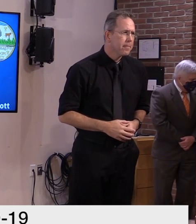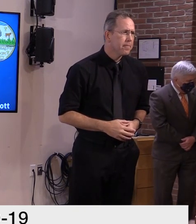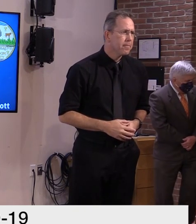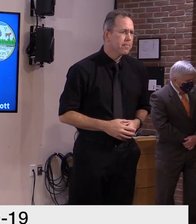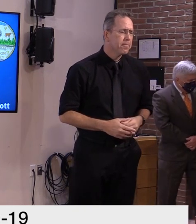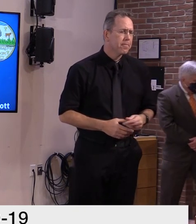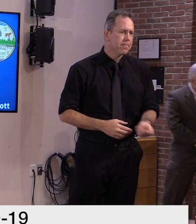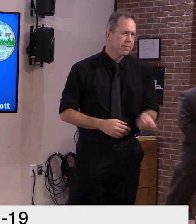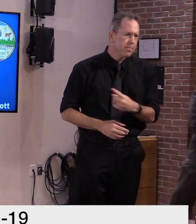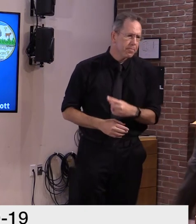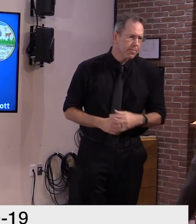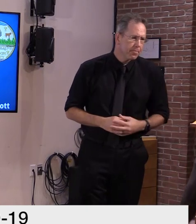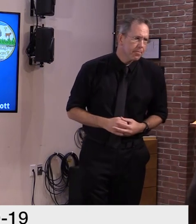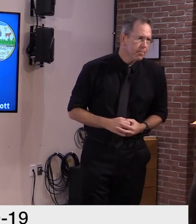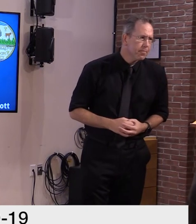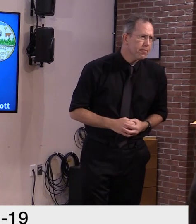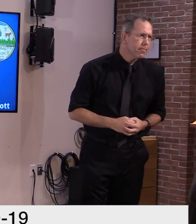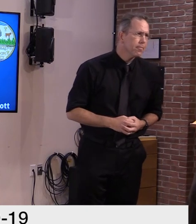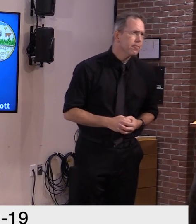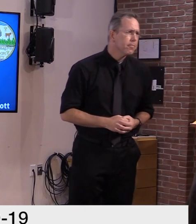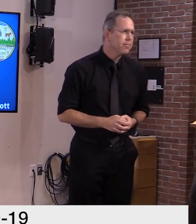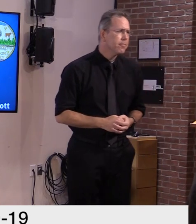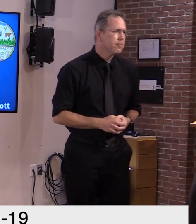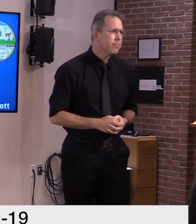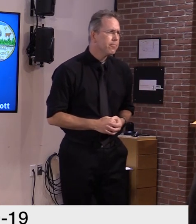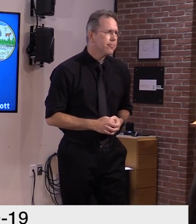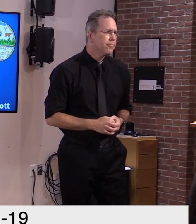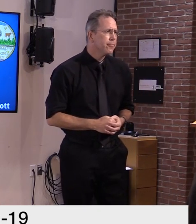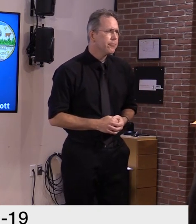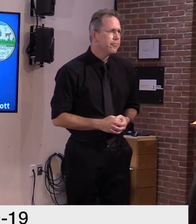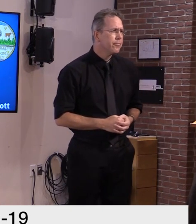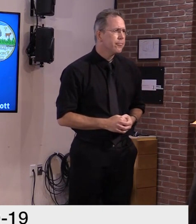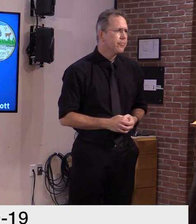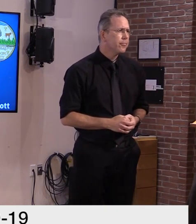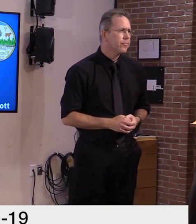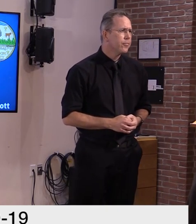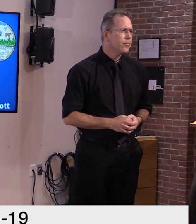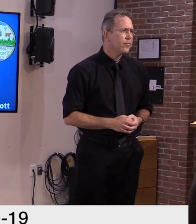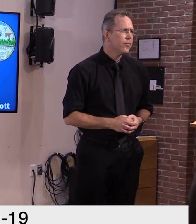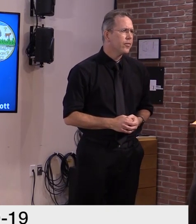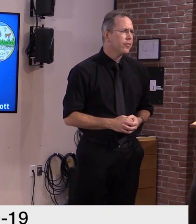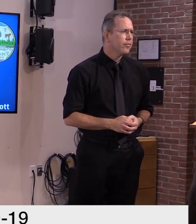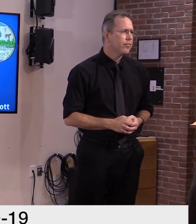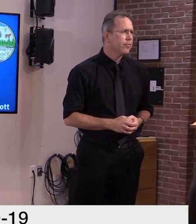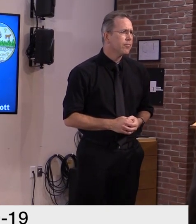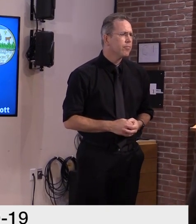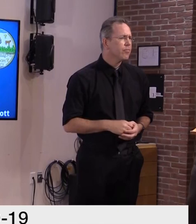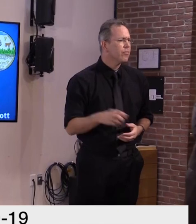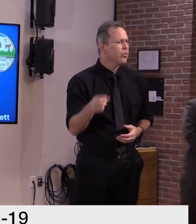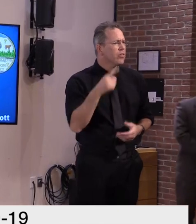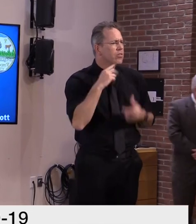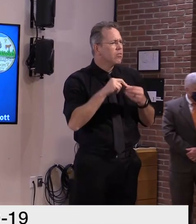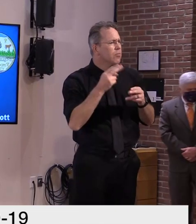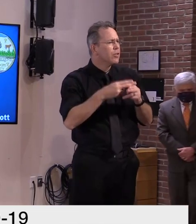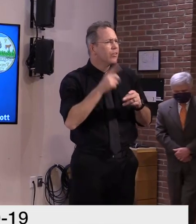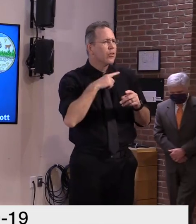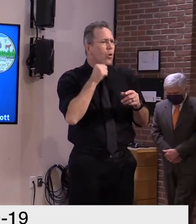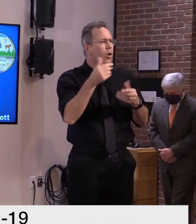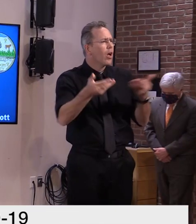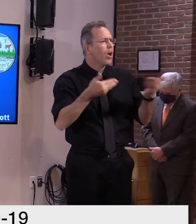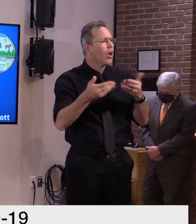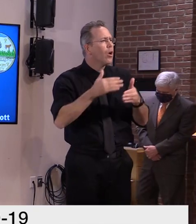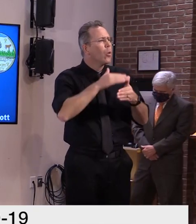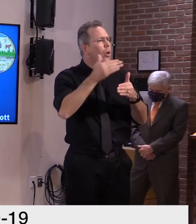hire out-of-state workers, ski patrollers for the weekend, whatever. Did the state